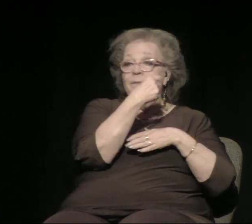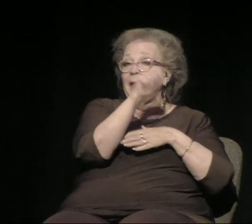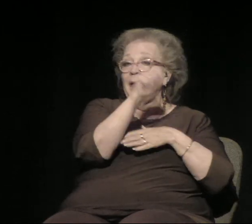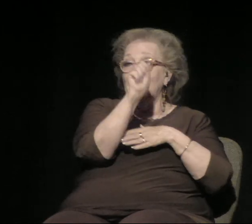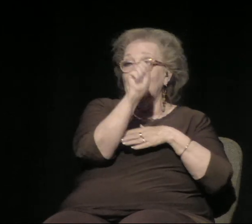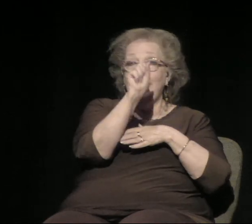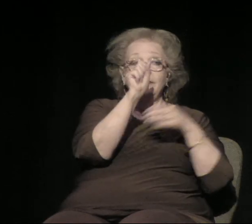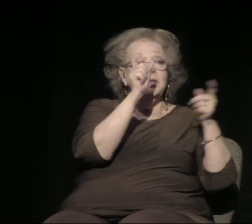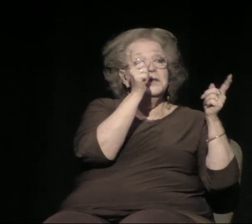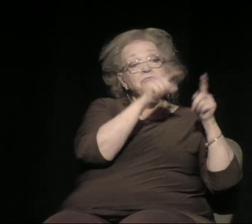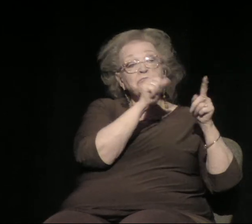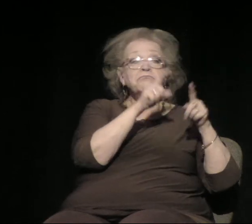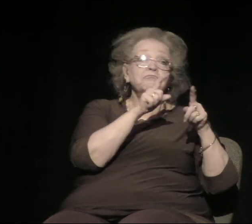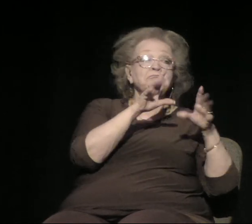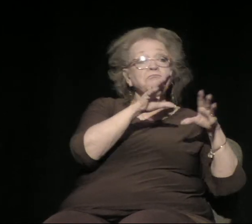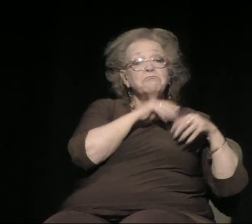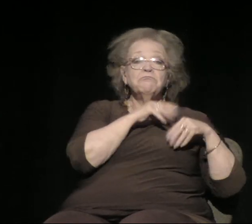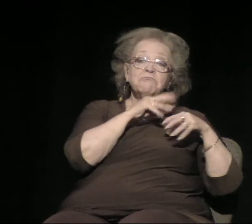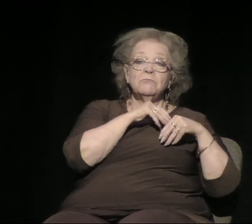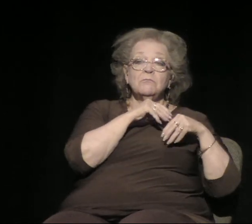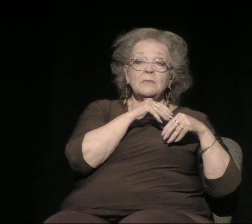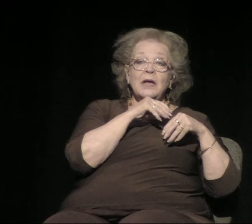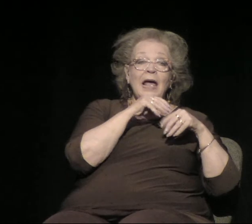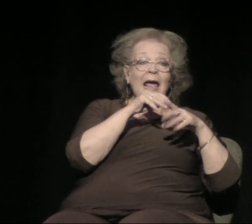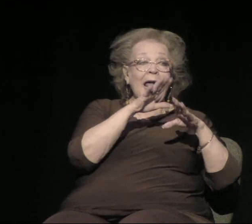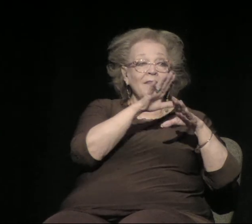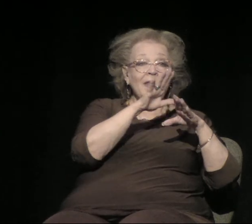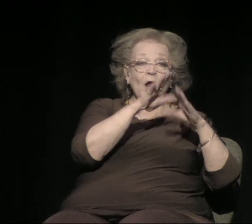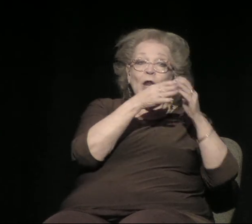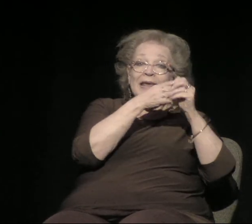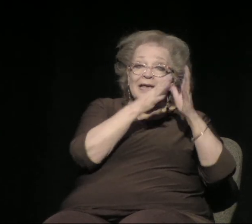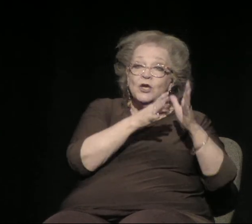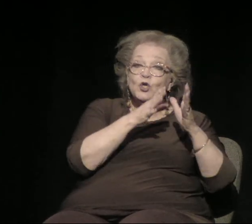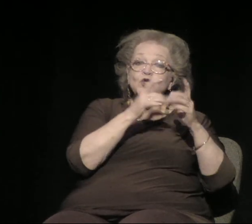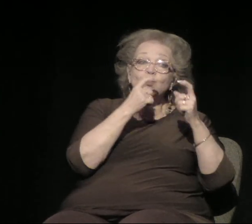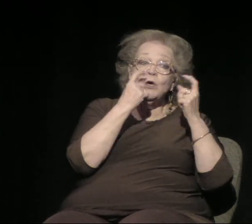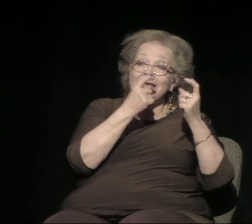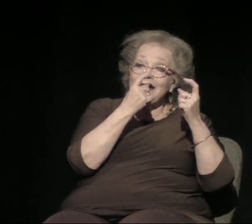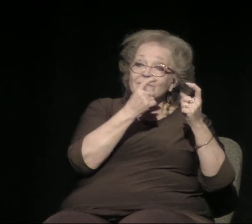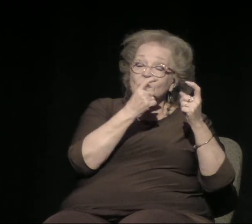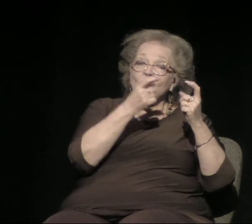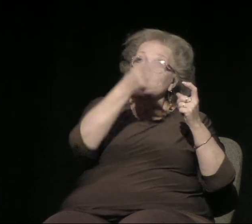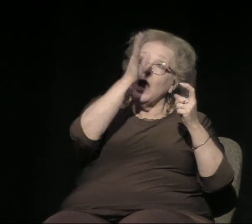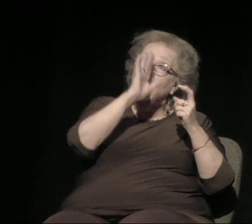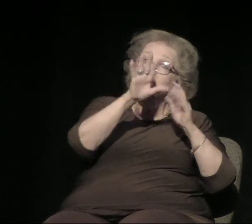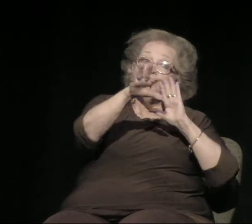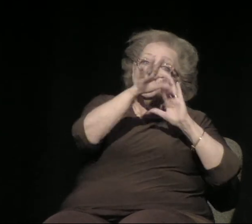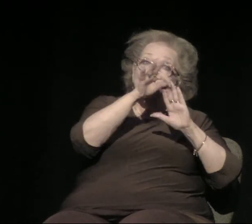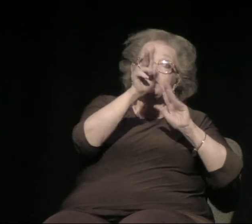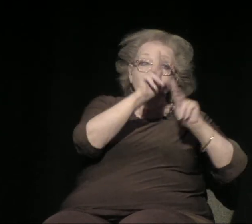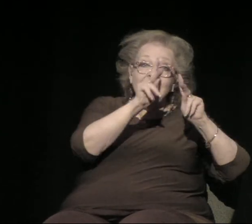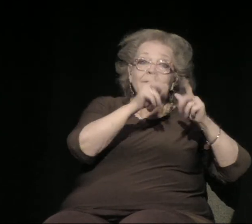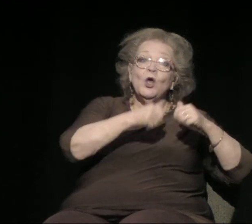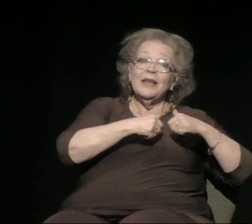rebelled. And their leaders practiced evil, even though they were God's chosen people living in the promised